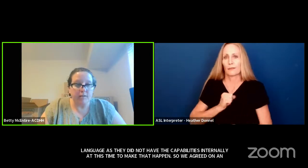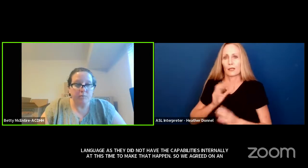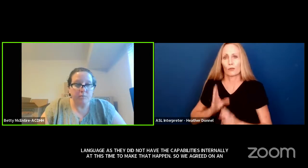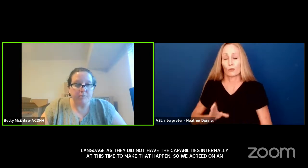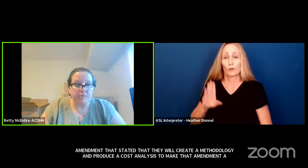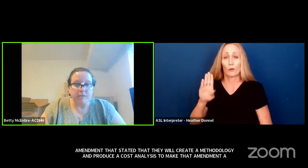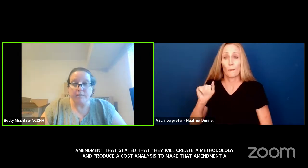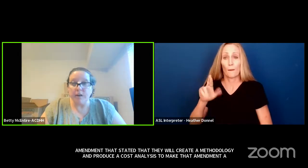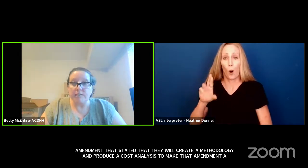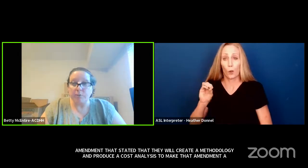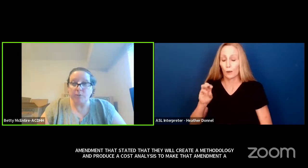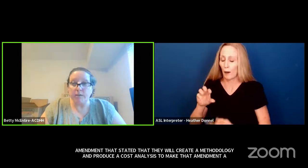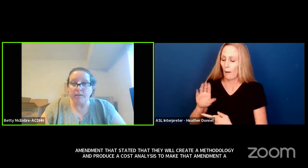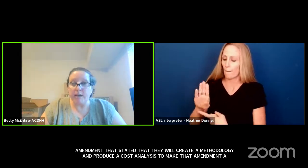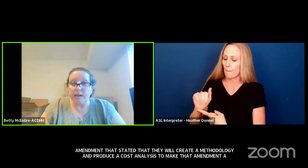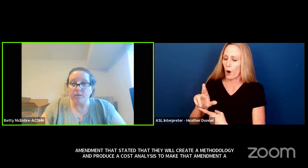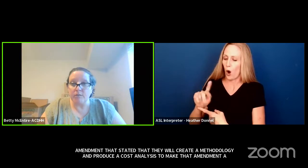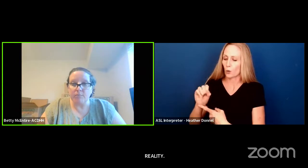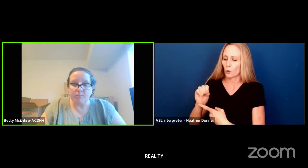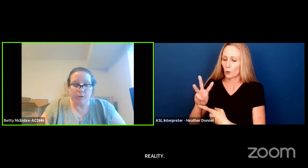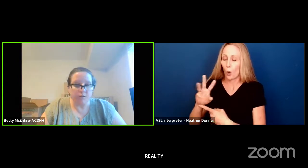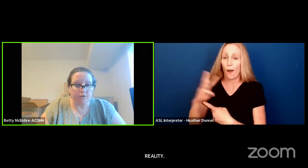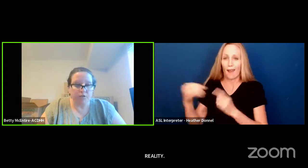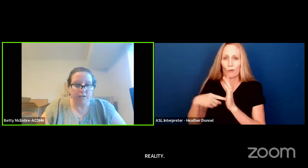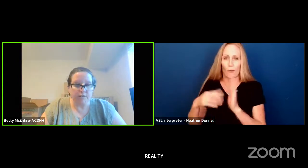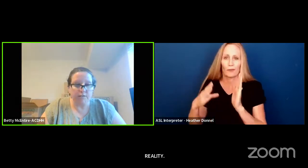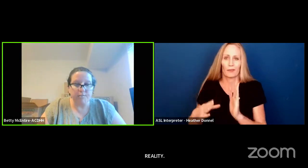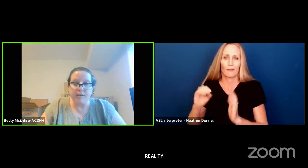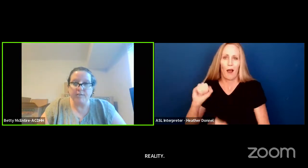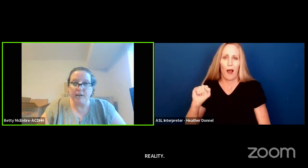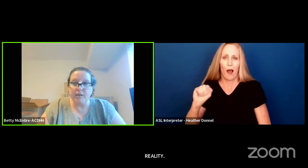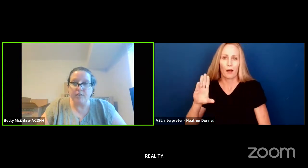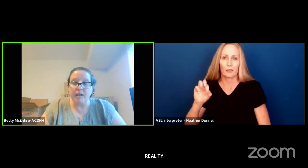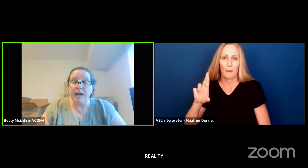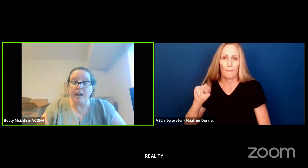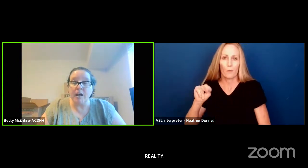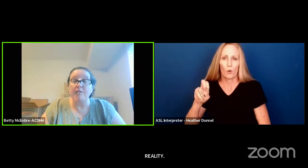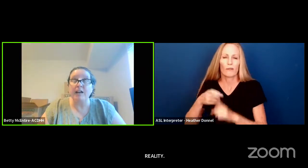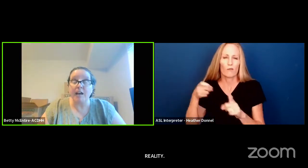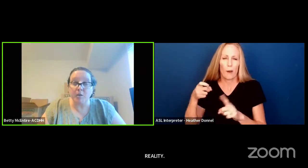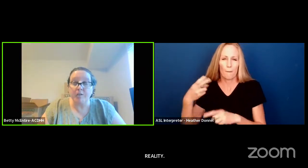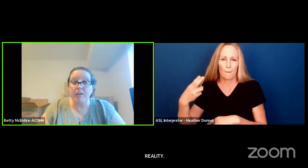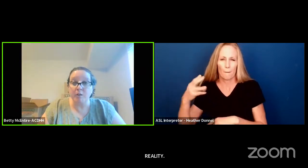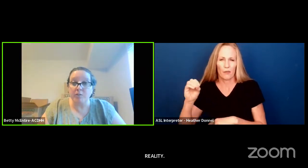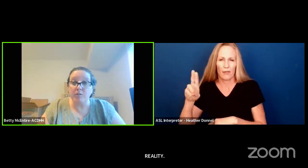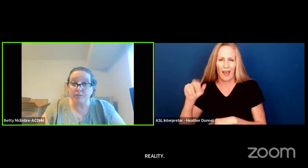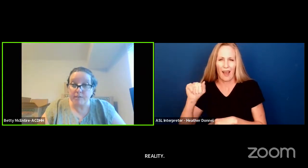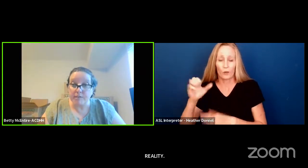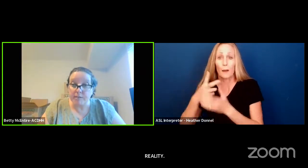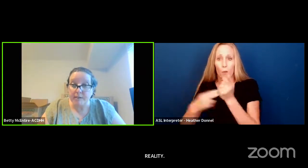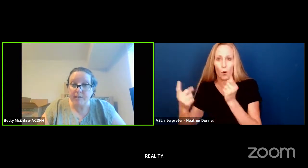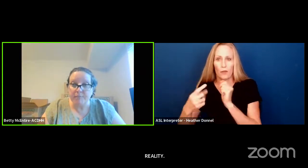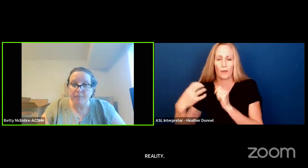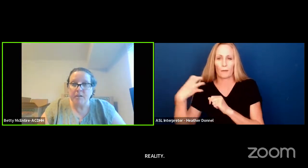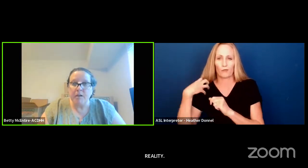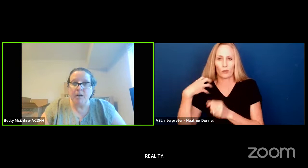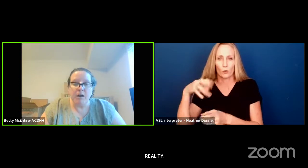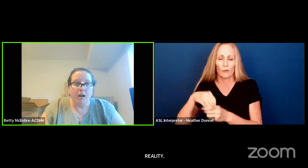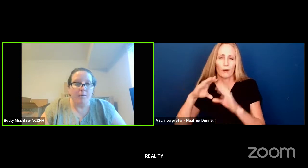well as Representative Osborne in the House. Both are chairs of the Health and Human Services